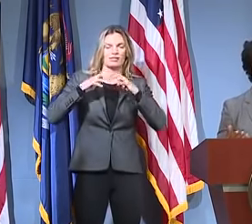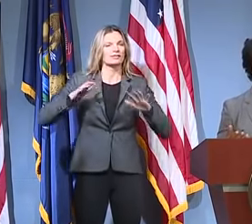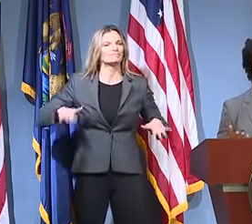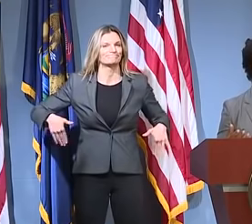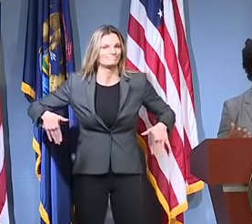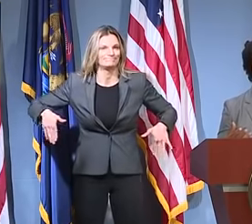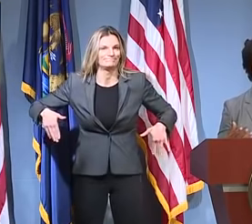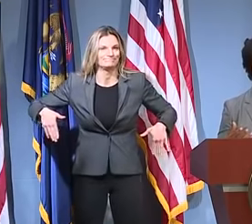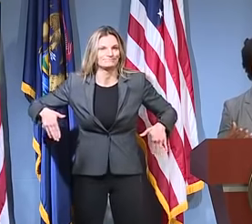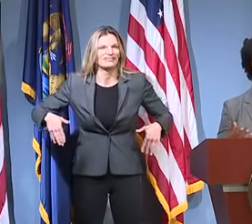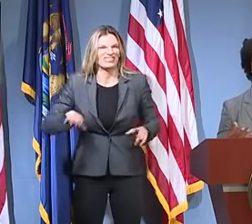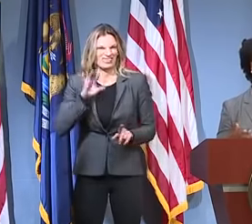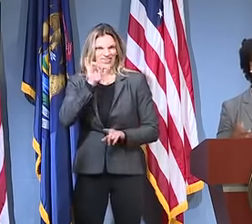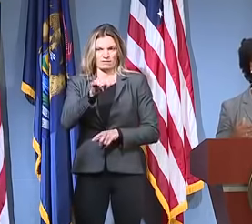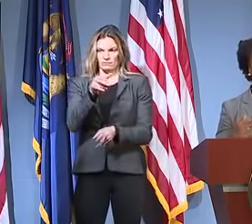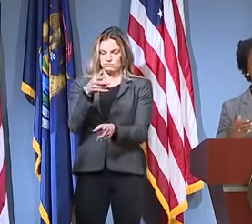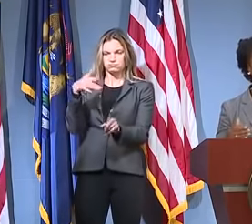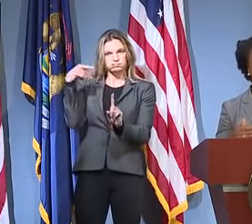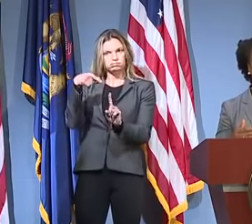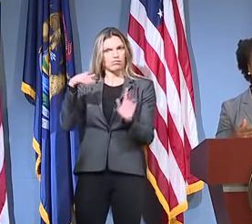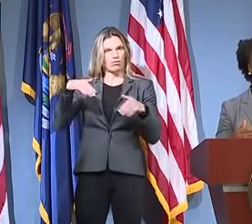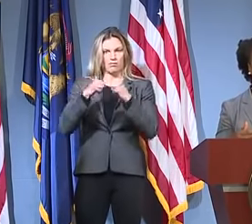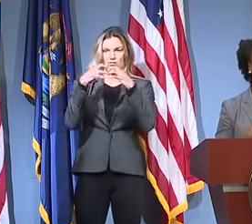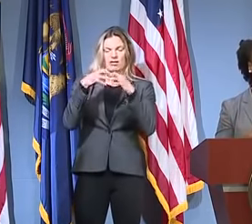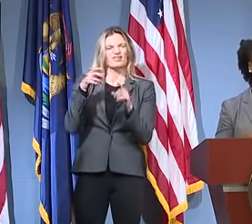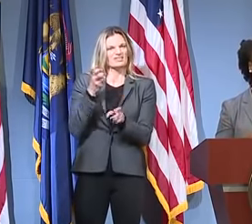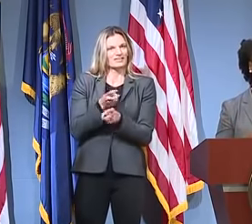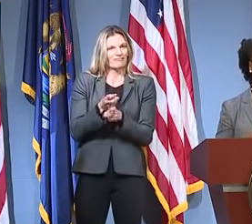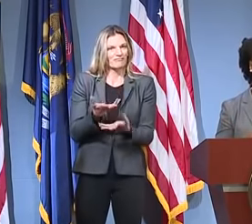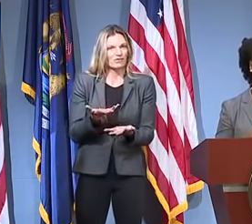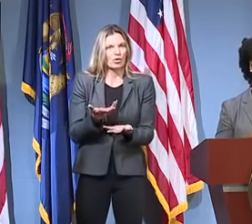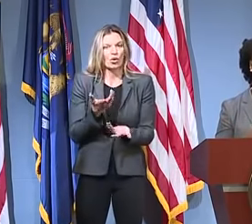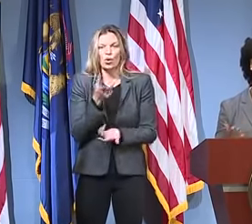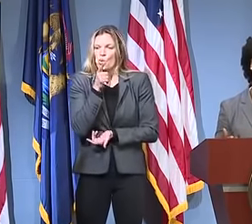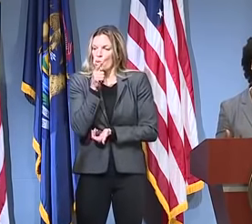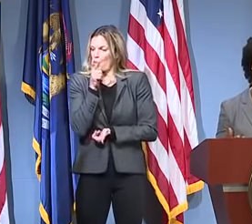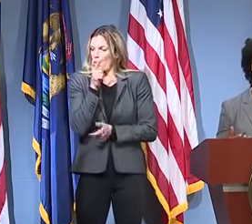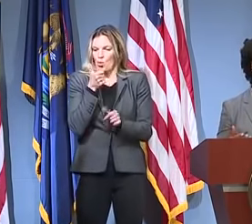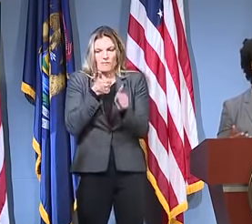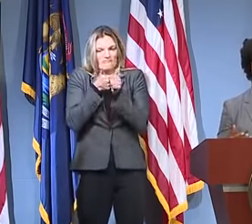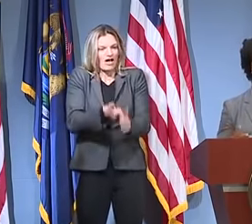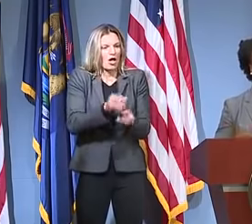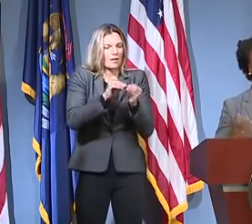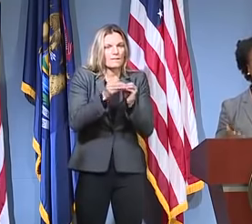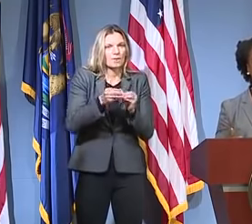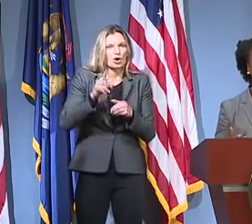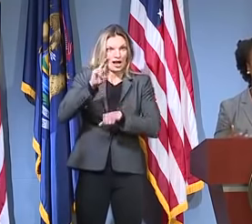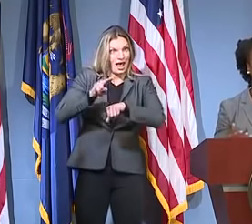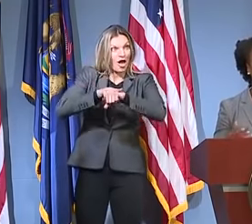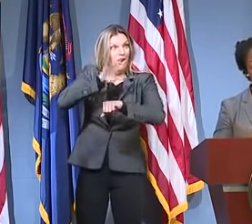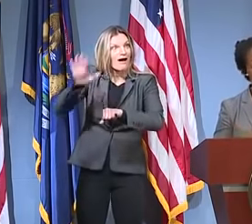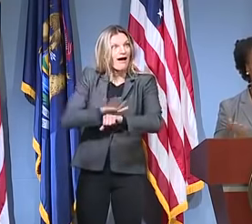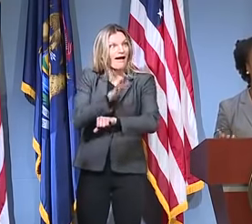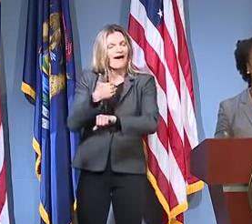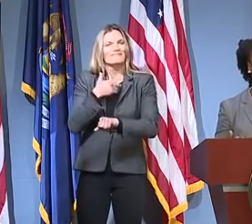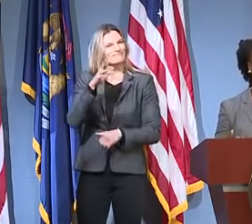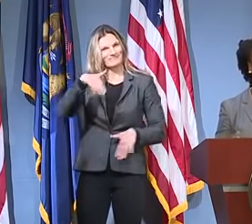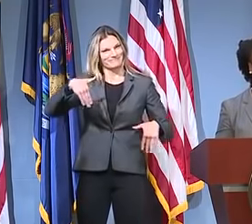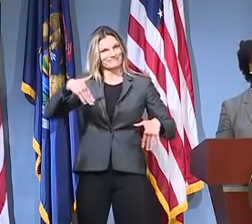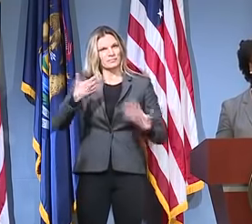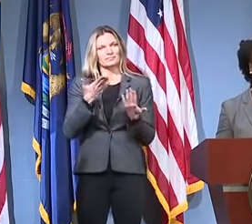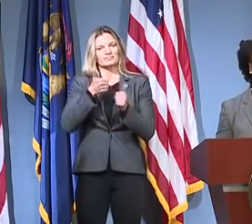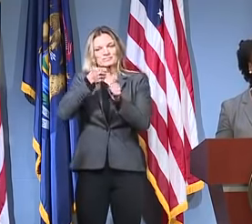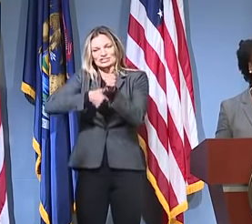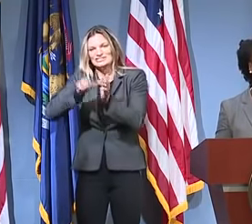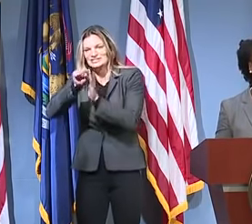national testing guidelines around what number should you look at. So what ends up happening is that us in Michigan, and I talk to a lot of my